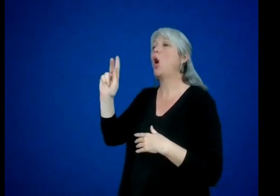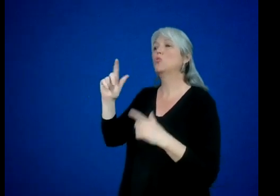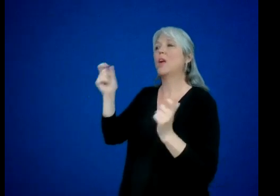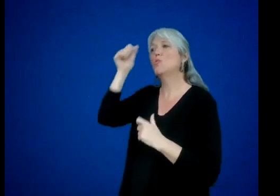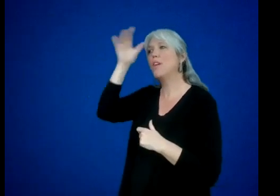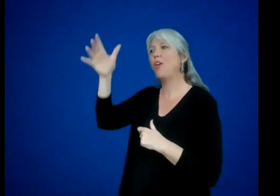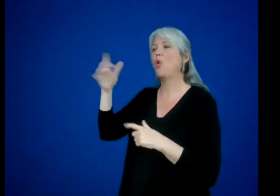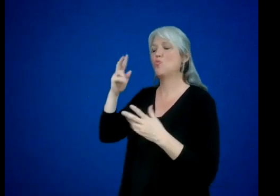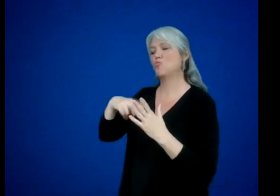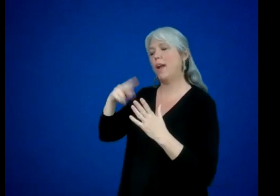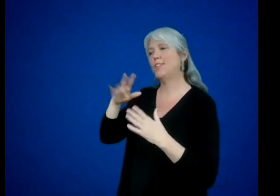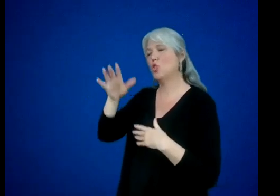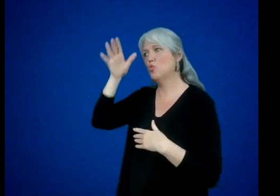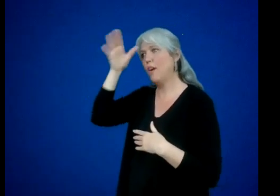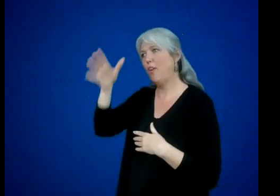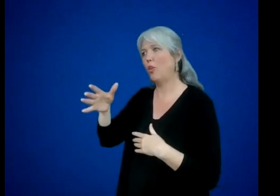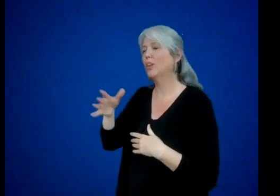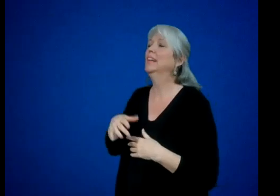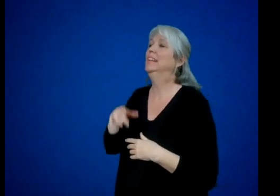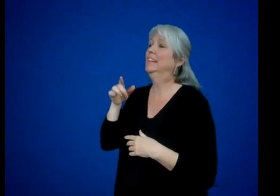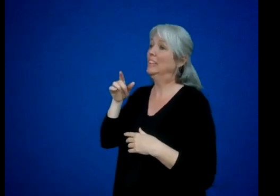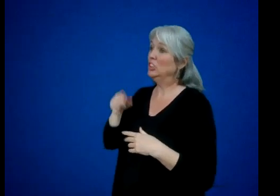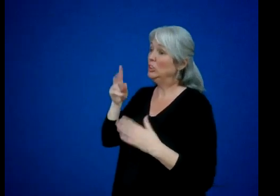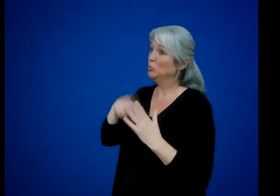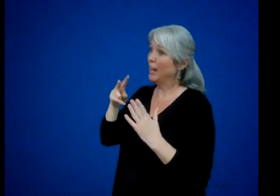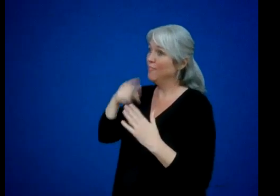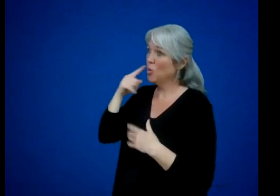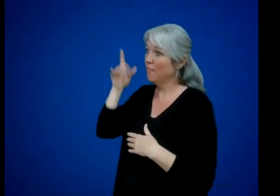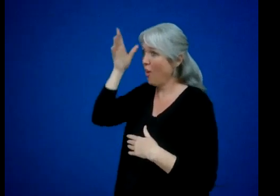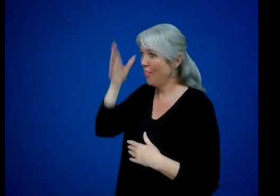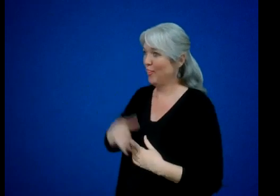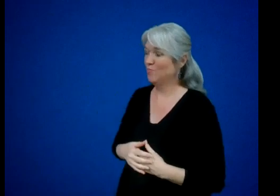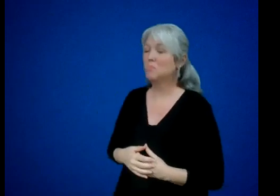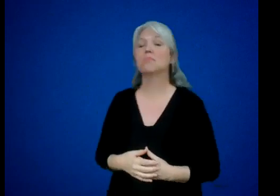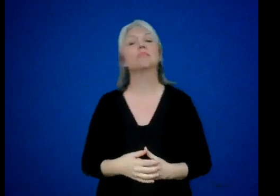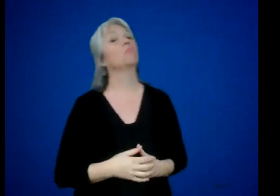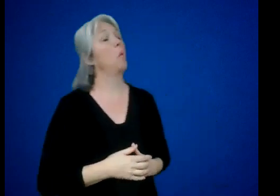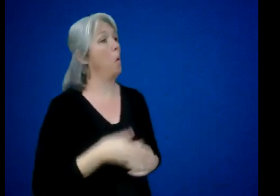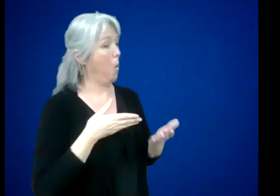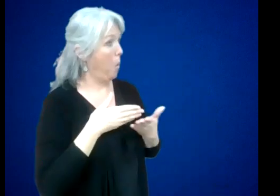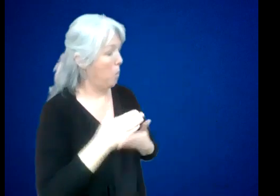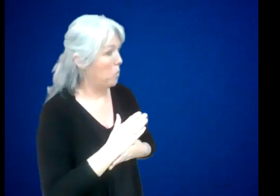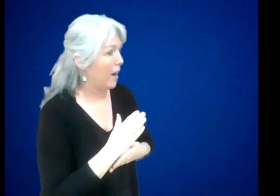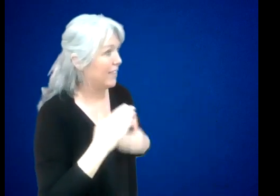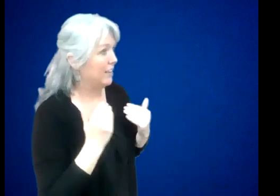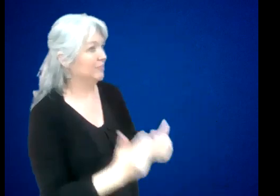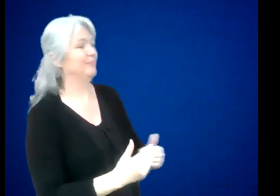her grandfather, and she read it to her father." "All right, then," said Gloria